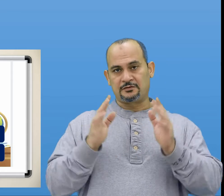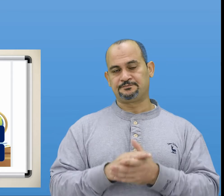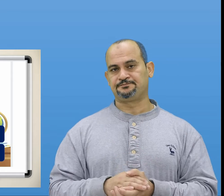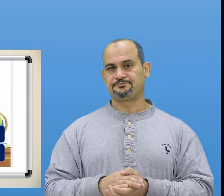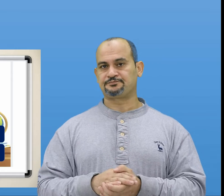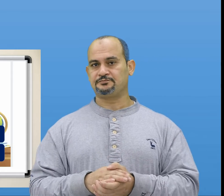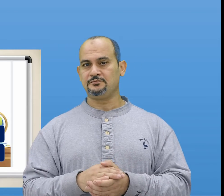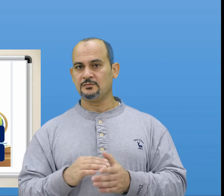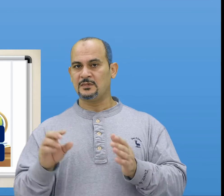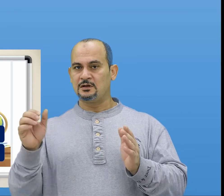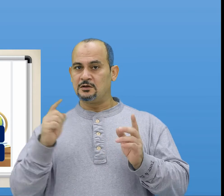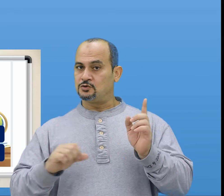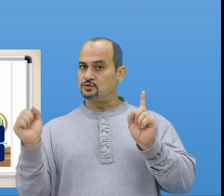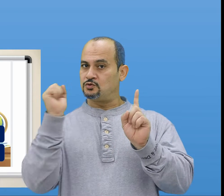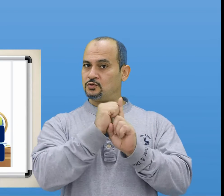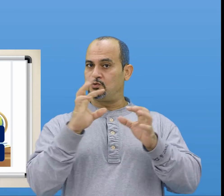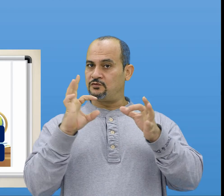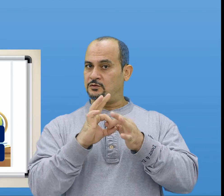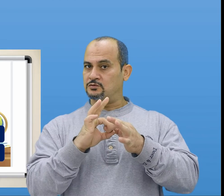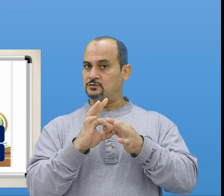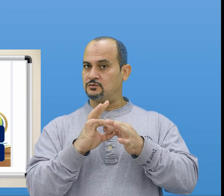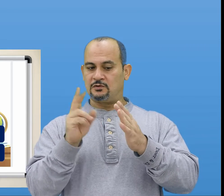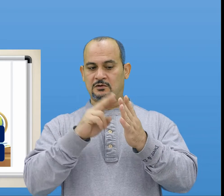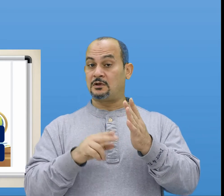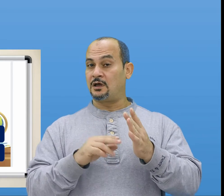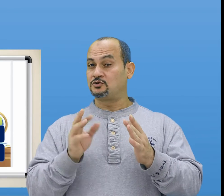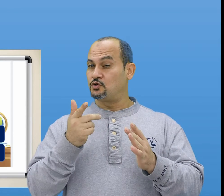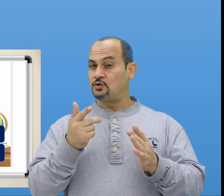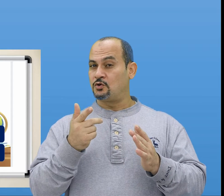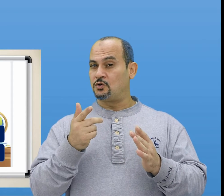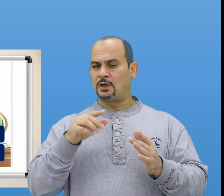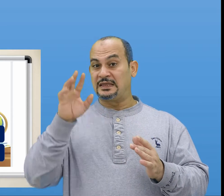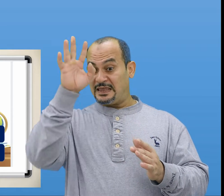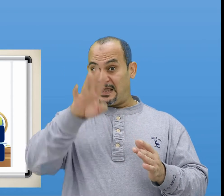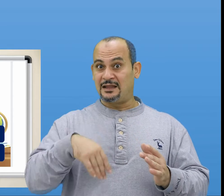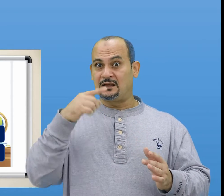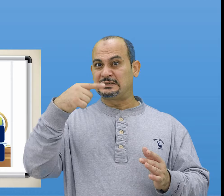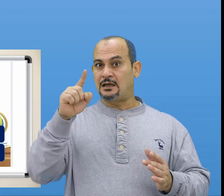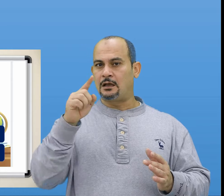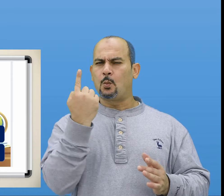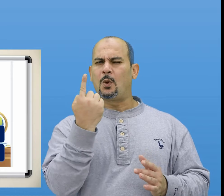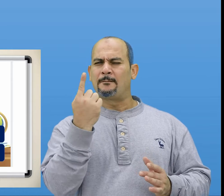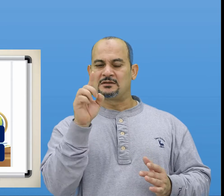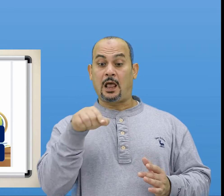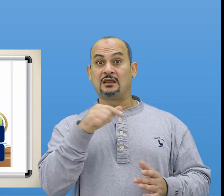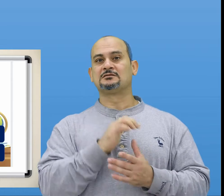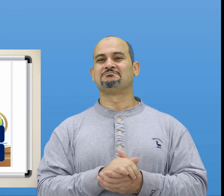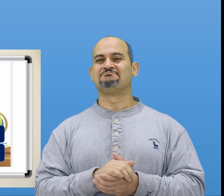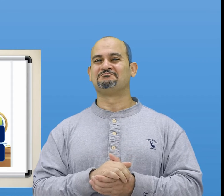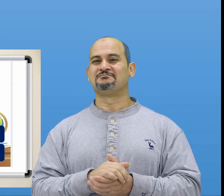to celebrate Jasim's promotion. So we are gathering in this place to celebrate and to